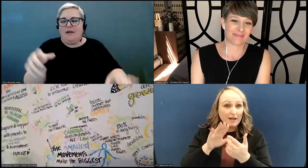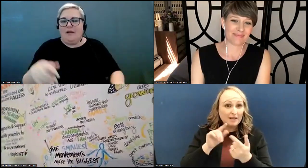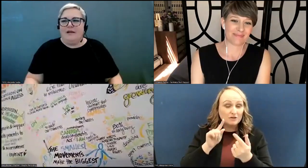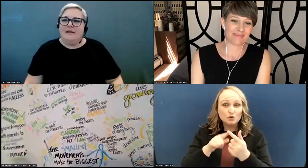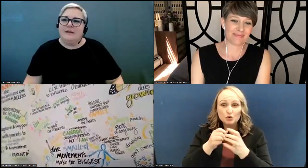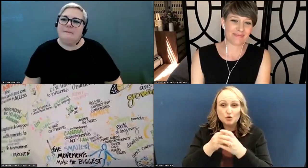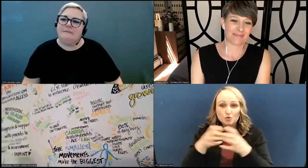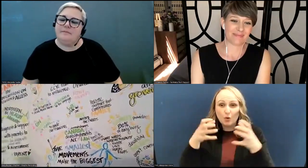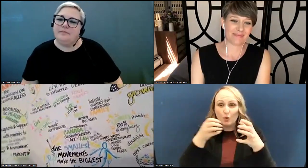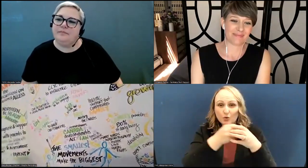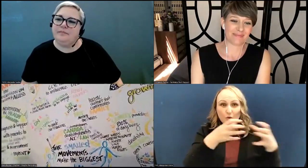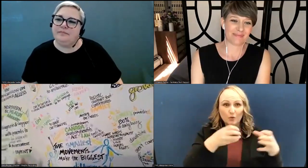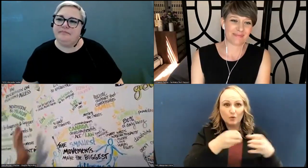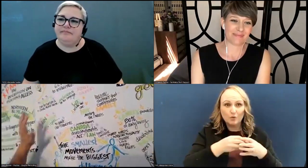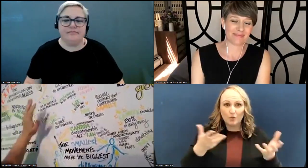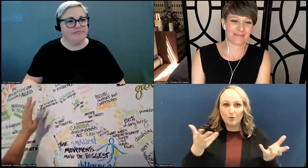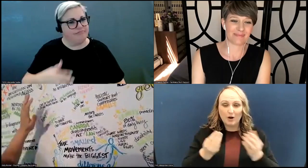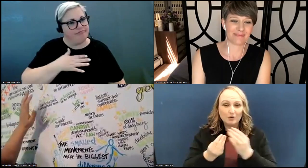that there are some,